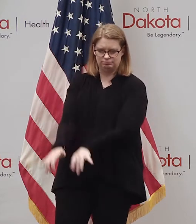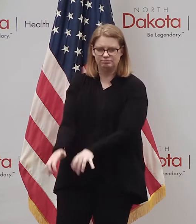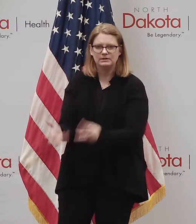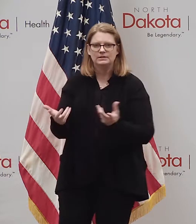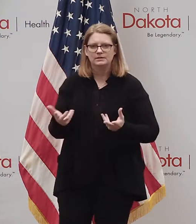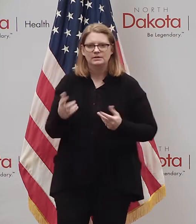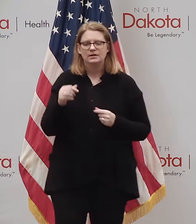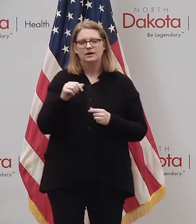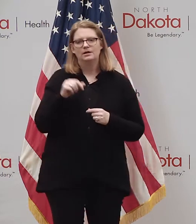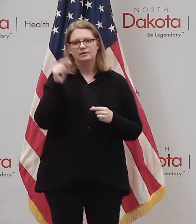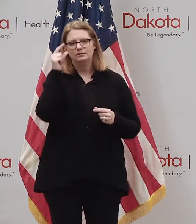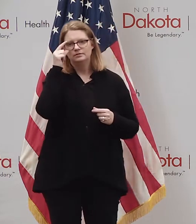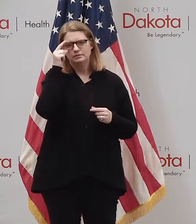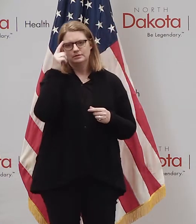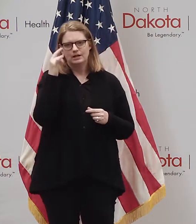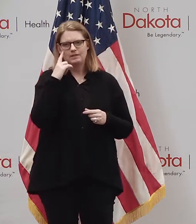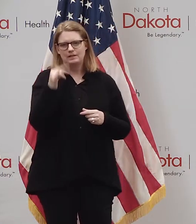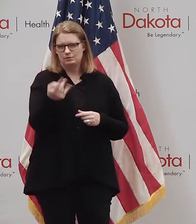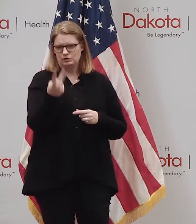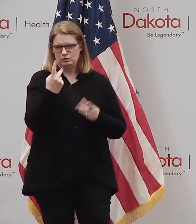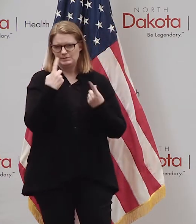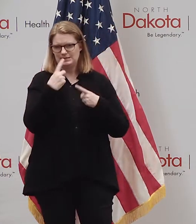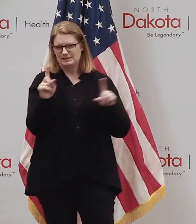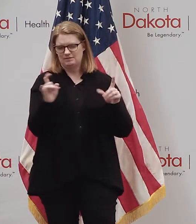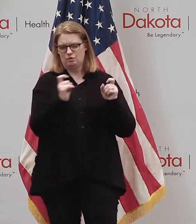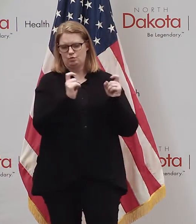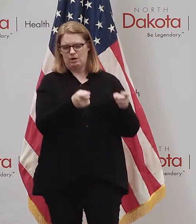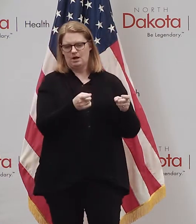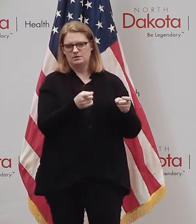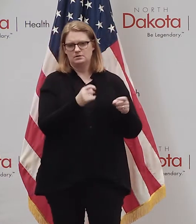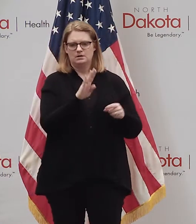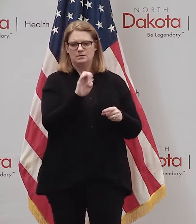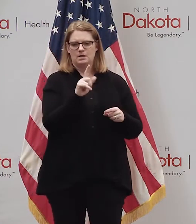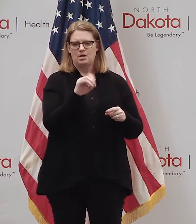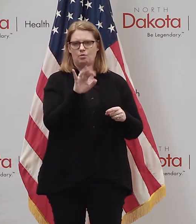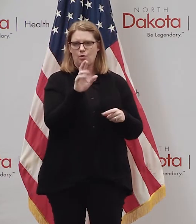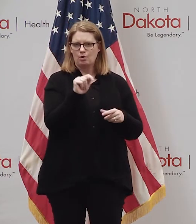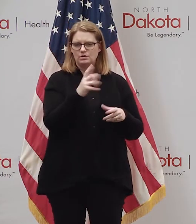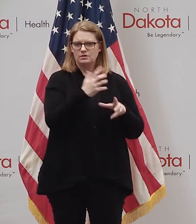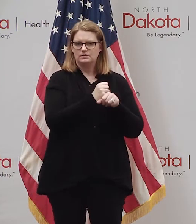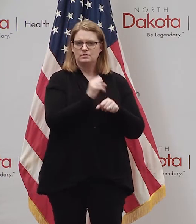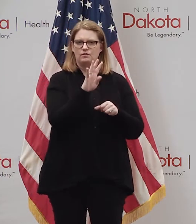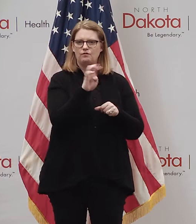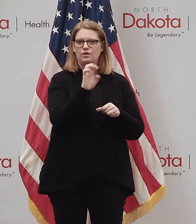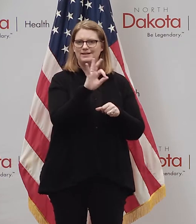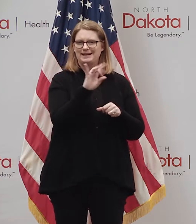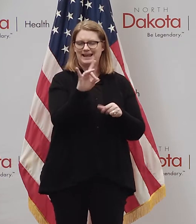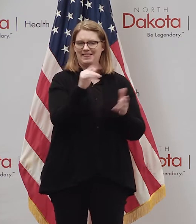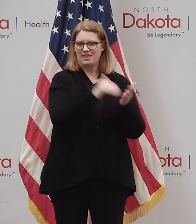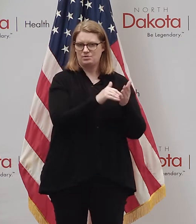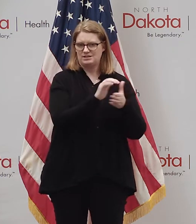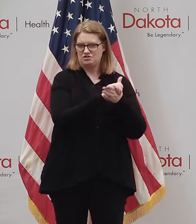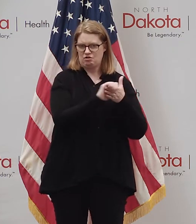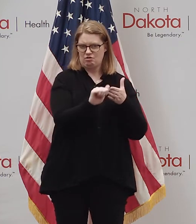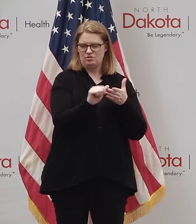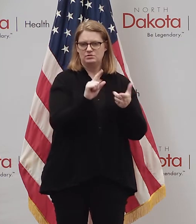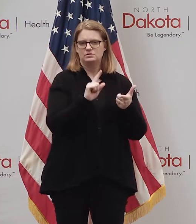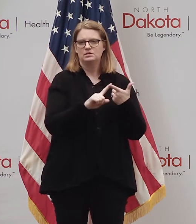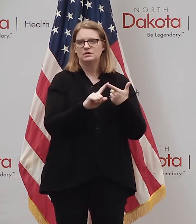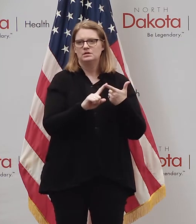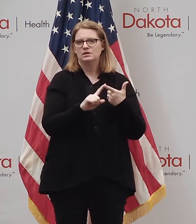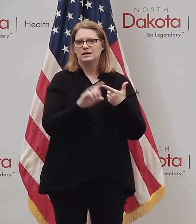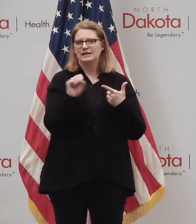in the prior round, there was two successful grantees. Belcourt received $498,000 and